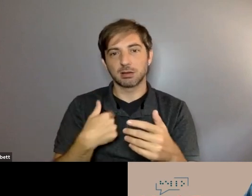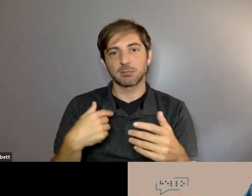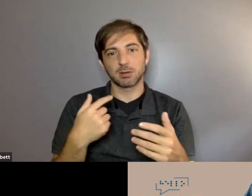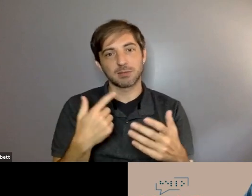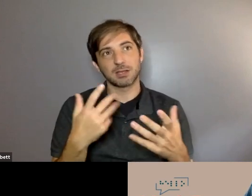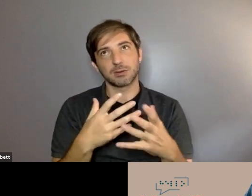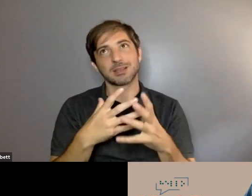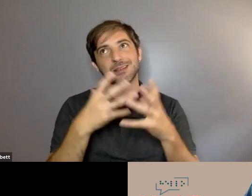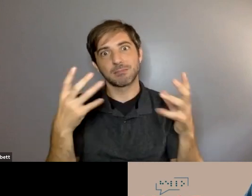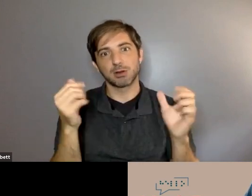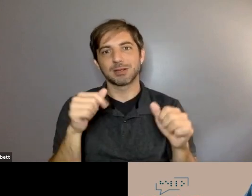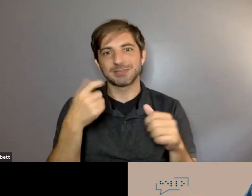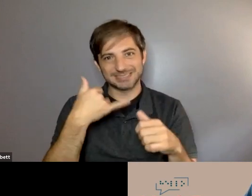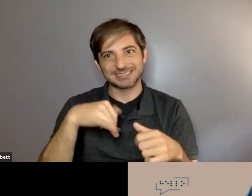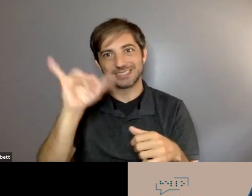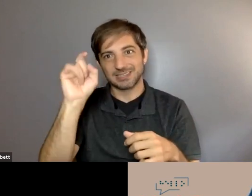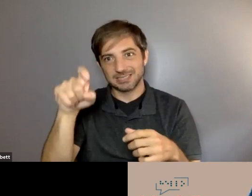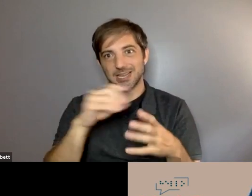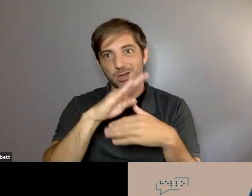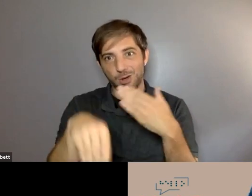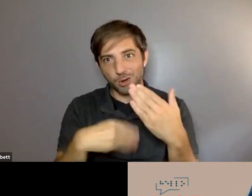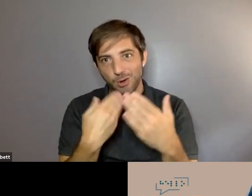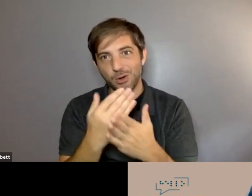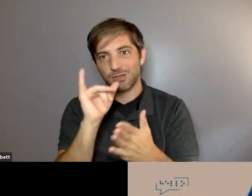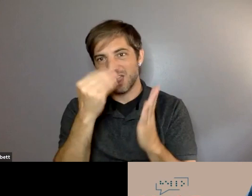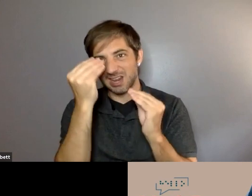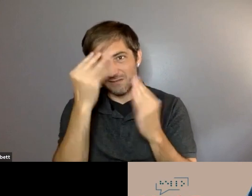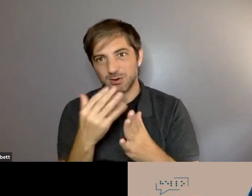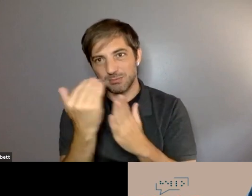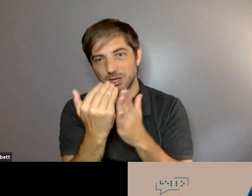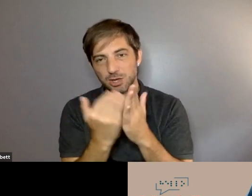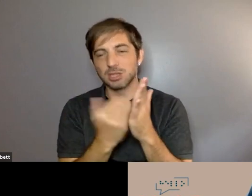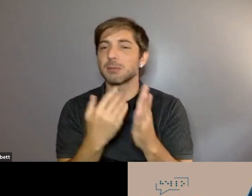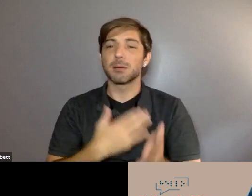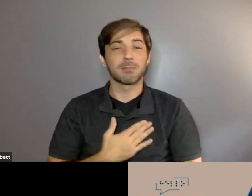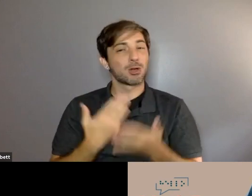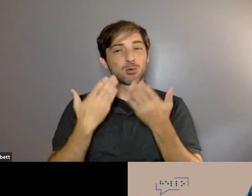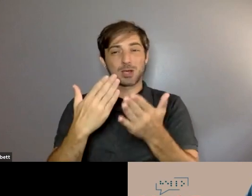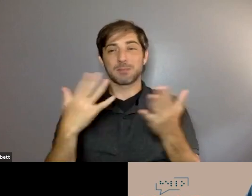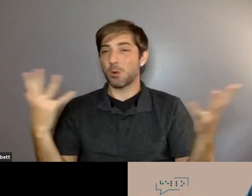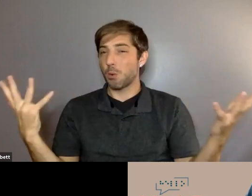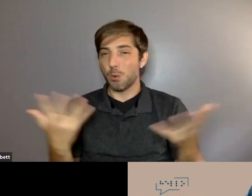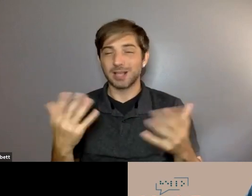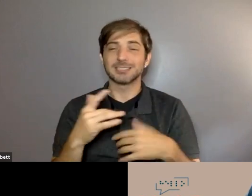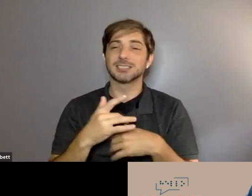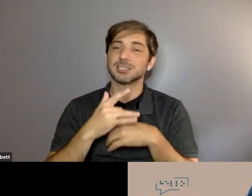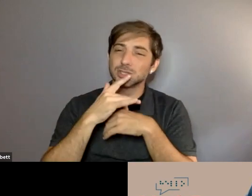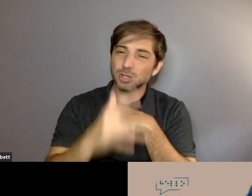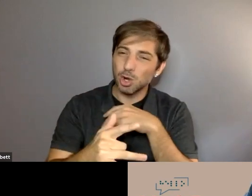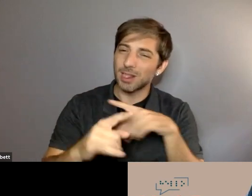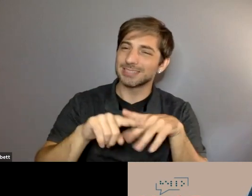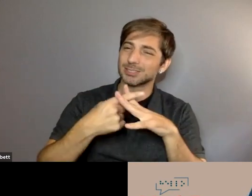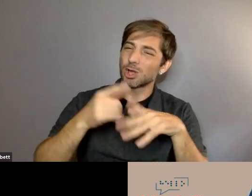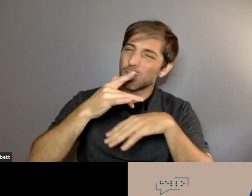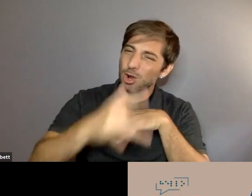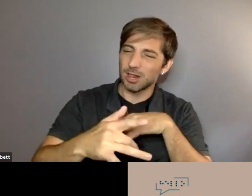information. But, but the biggest recommendations are start early. Our grants for 2022